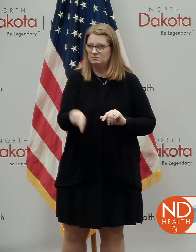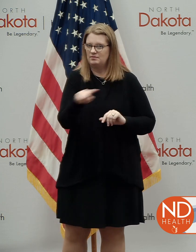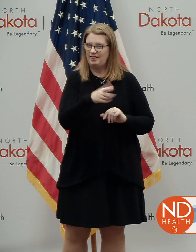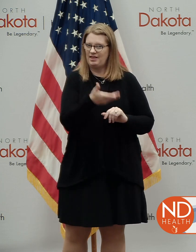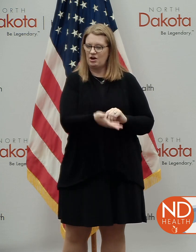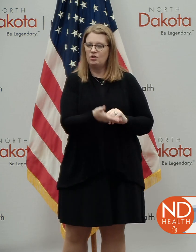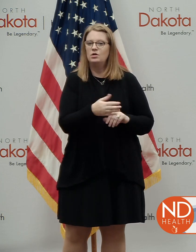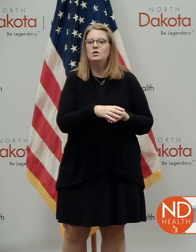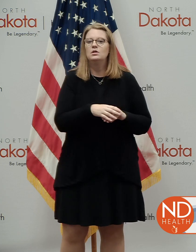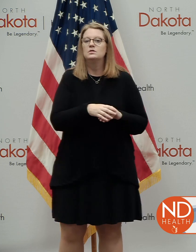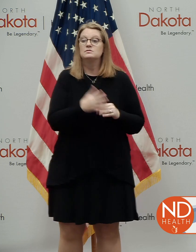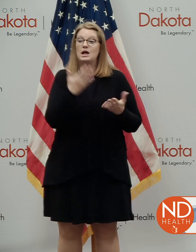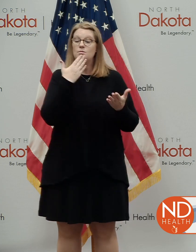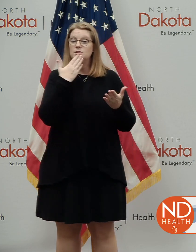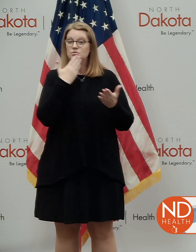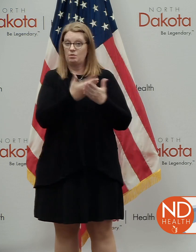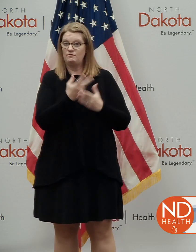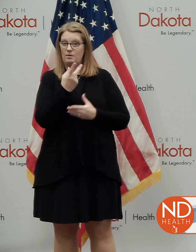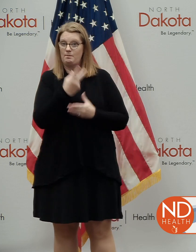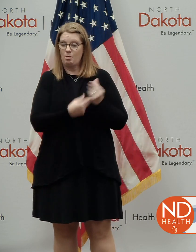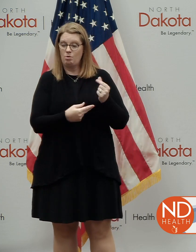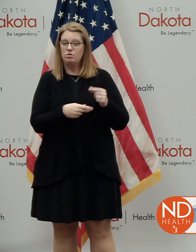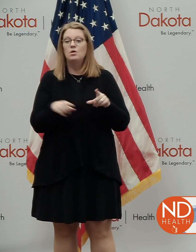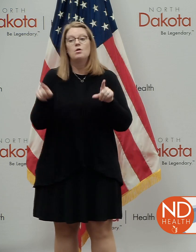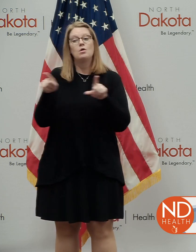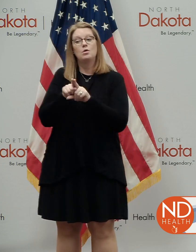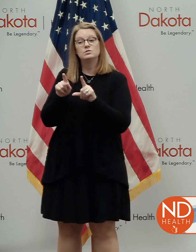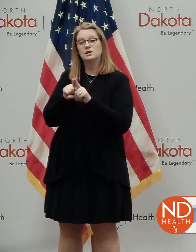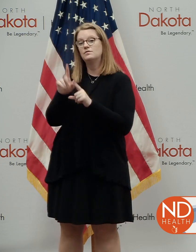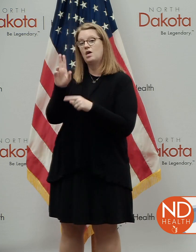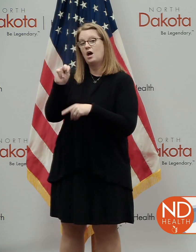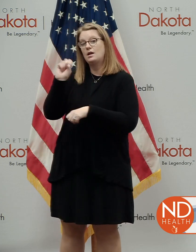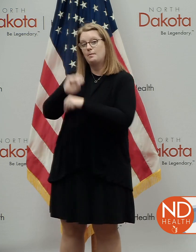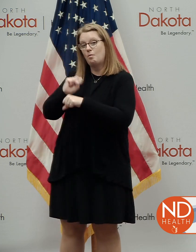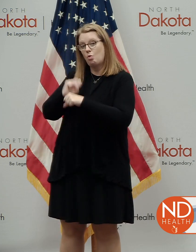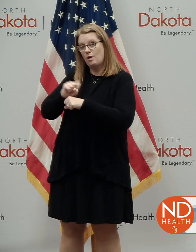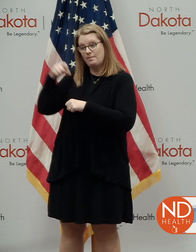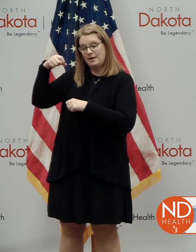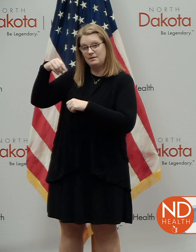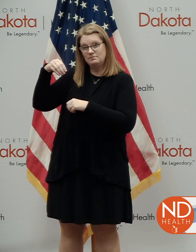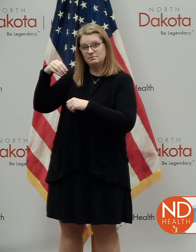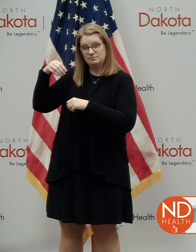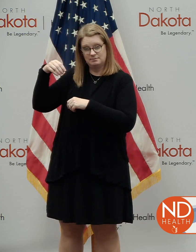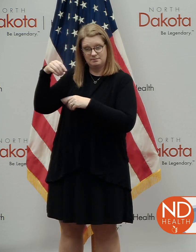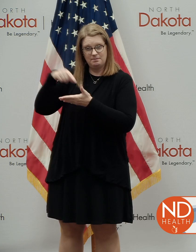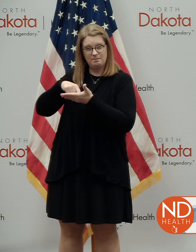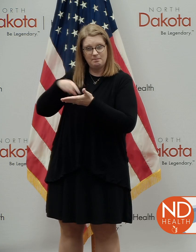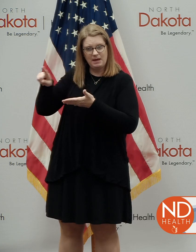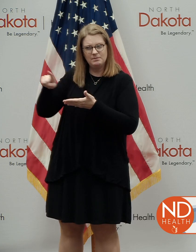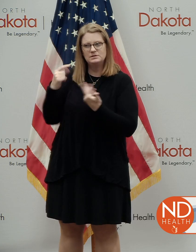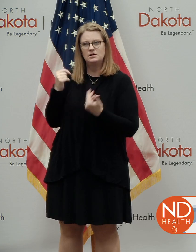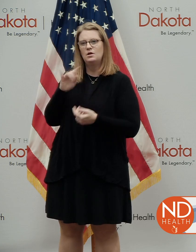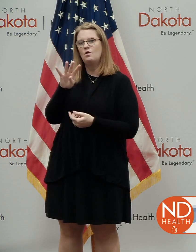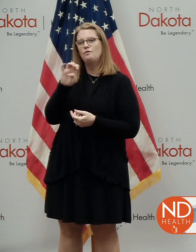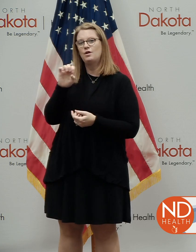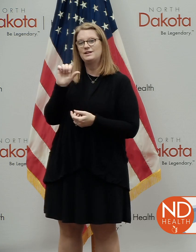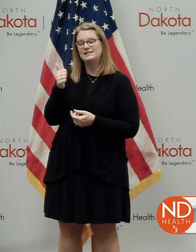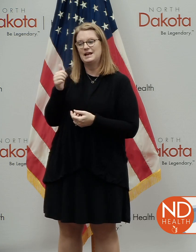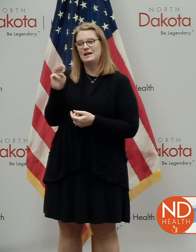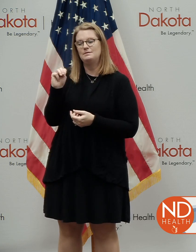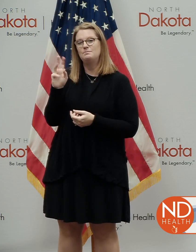board. So that was good for both. We also had the unemployment payments. We put $410